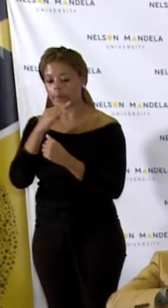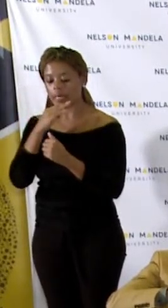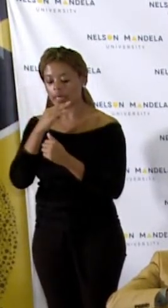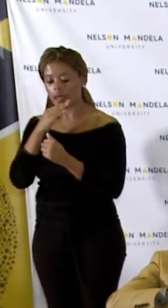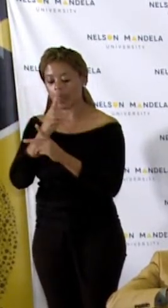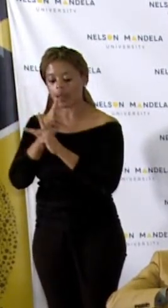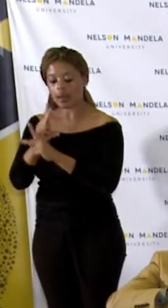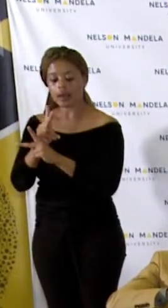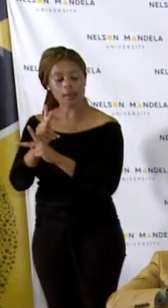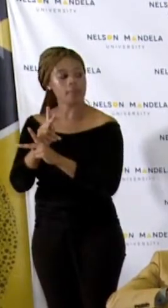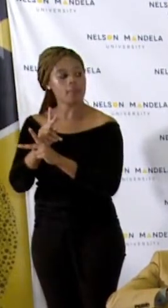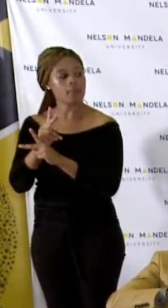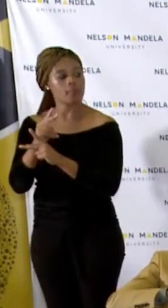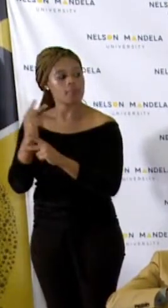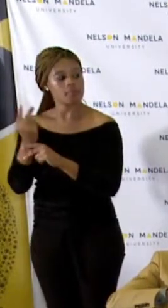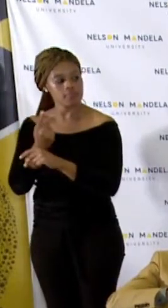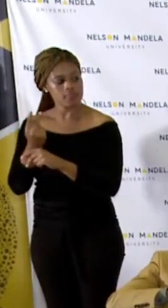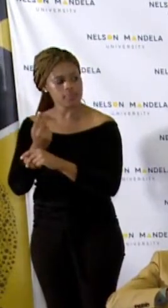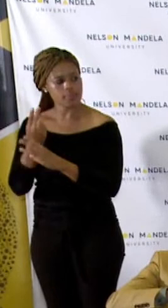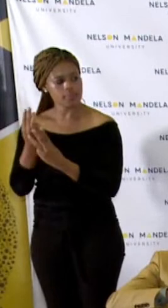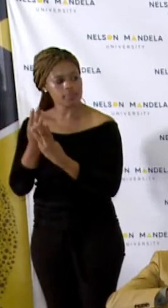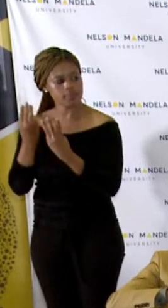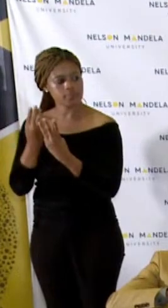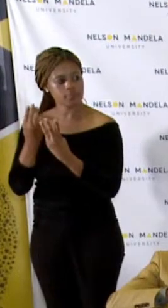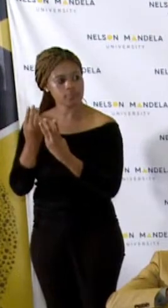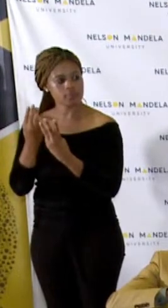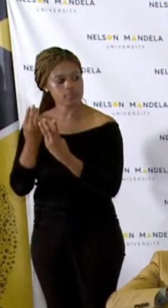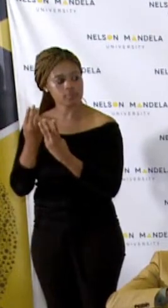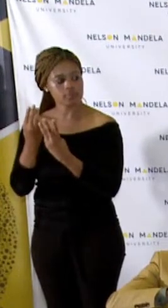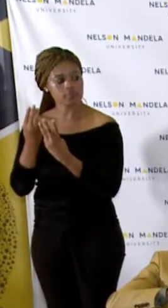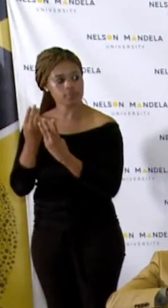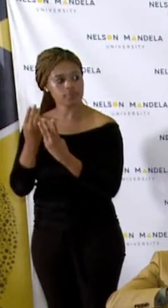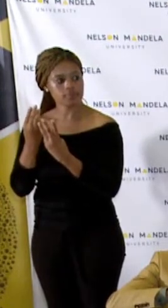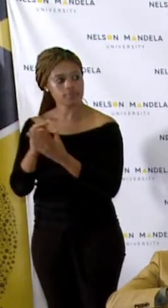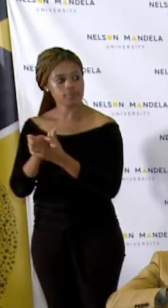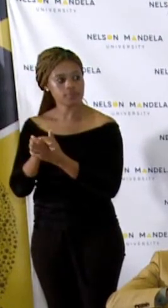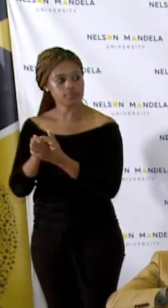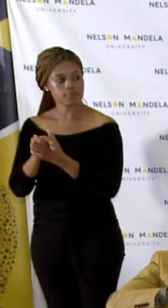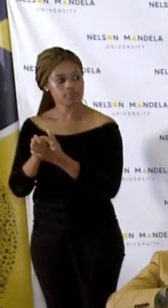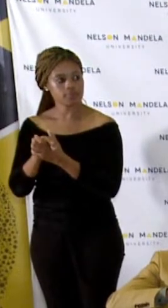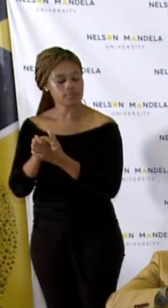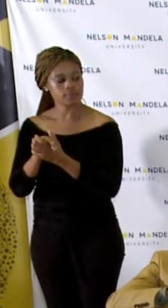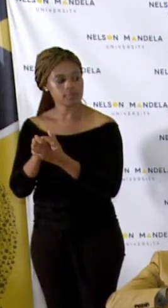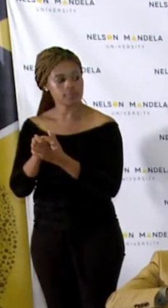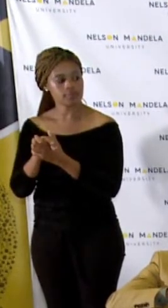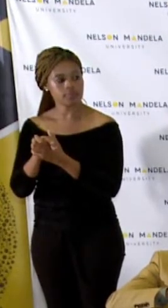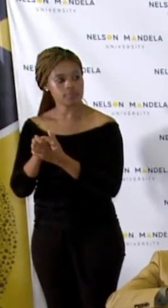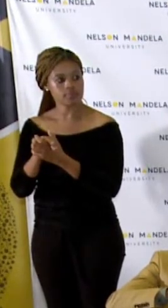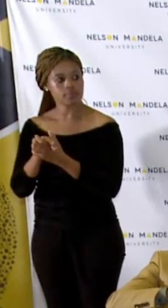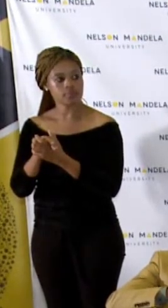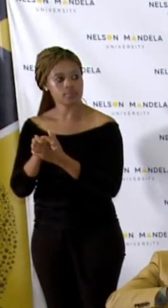specific points of view and filter bubbles that magnify polarization.